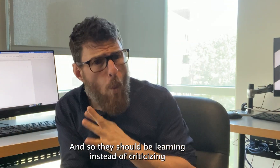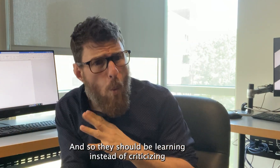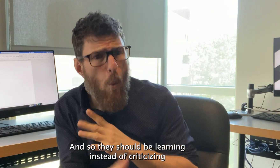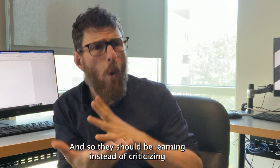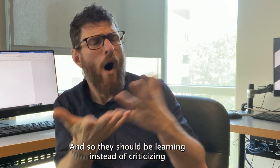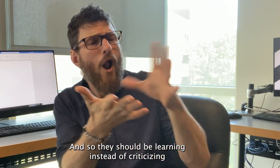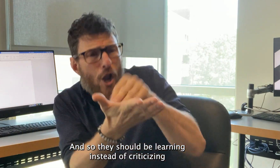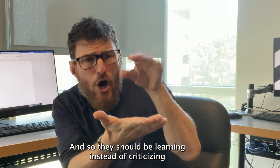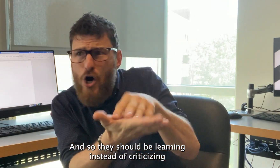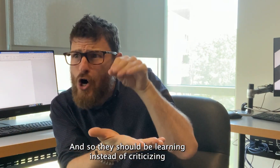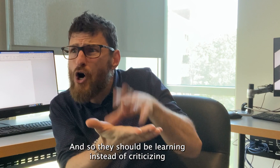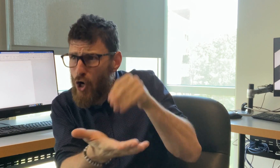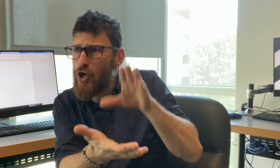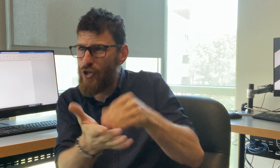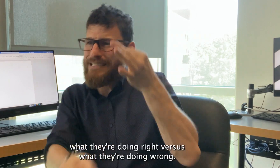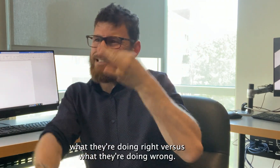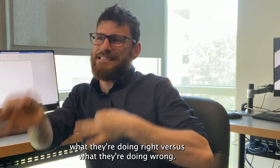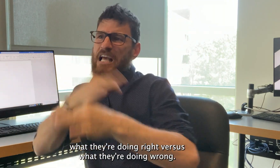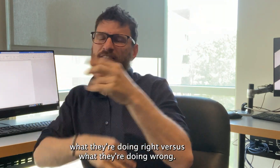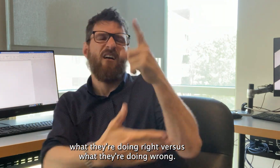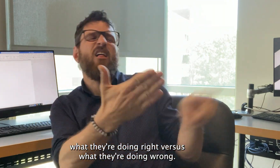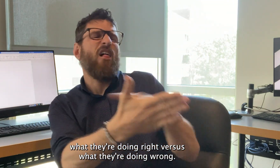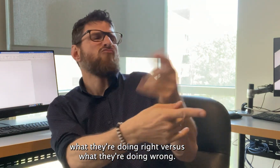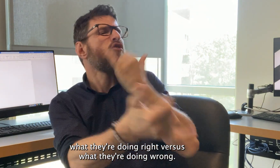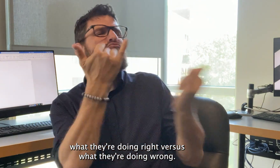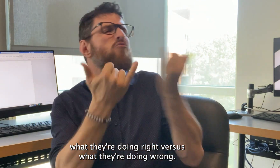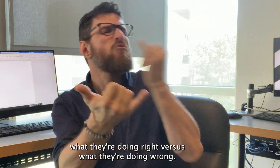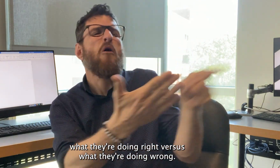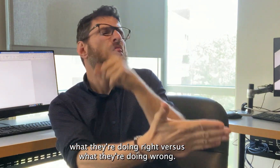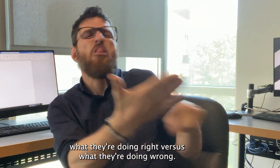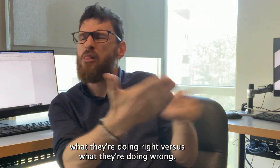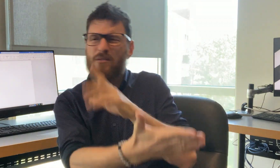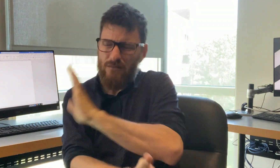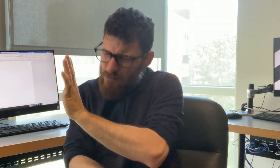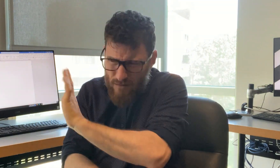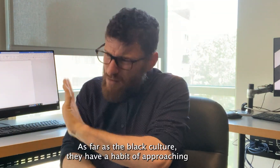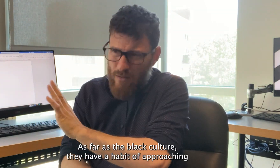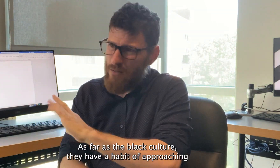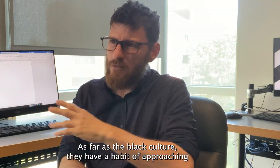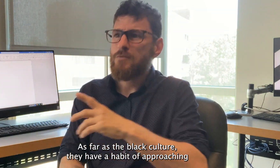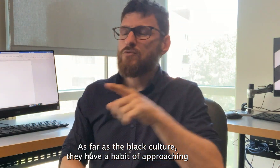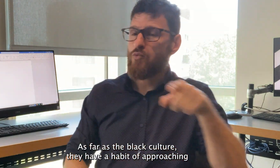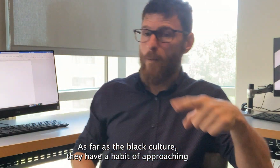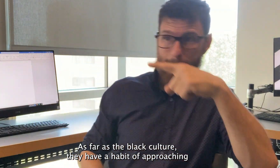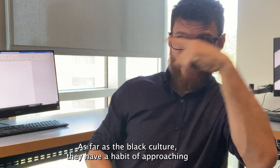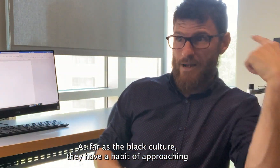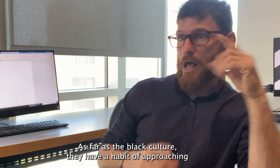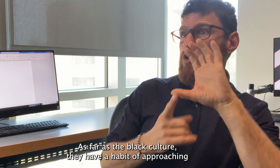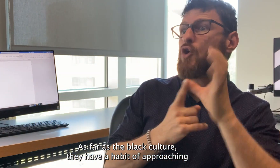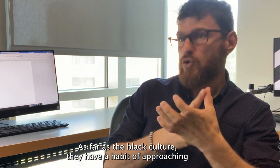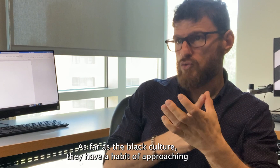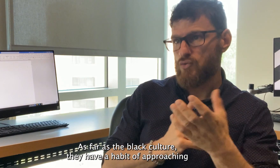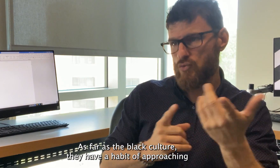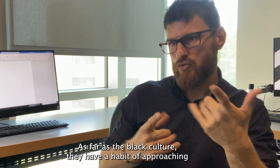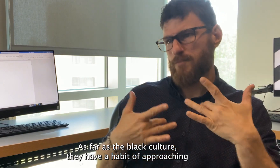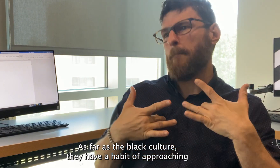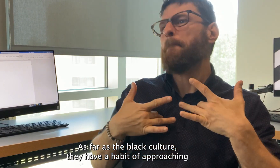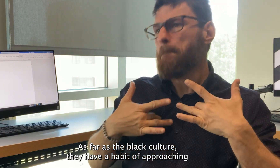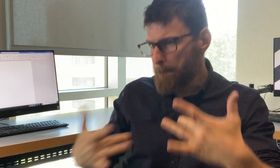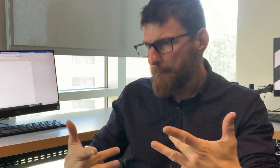should be learning instead of criticizing what they're doing right versus what they're doing wrong. As far as the Black culture, they have a habit of